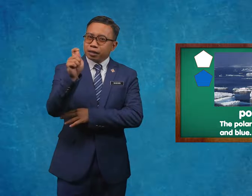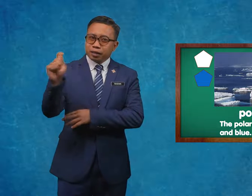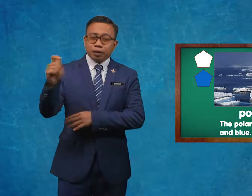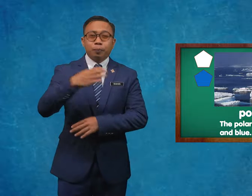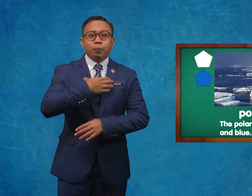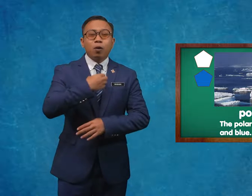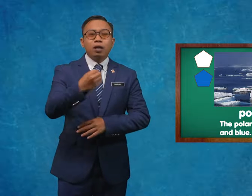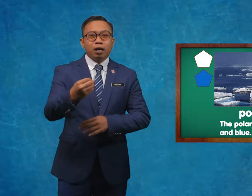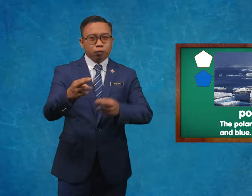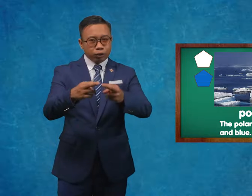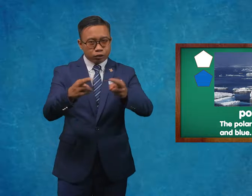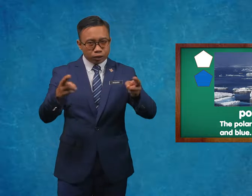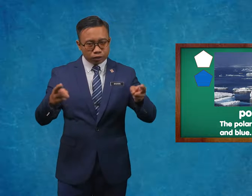The polar regions